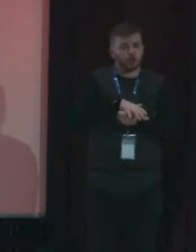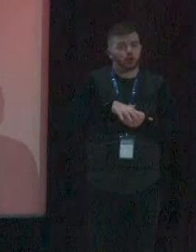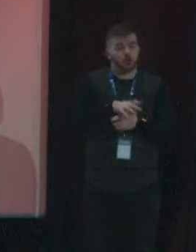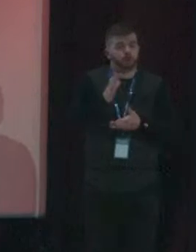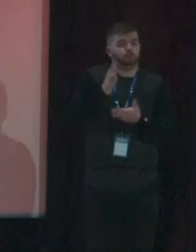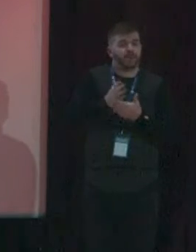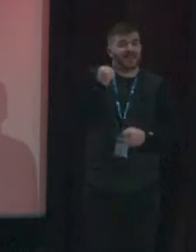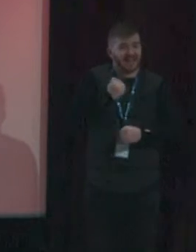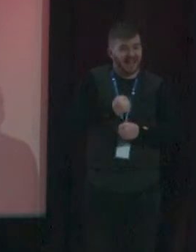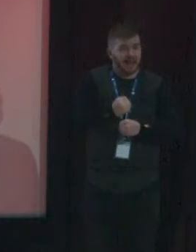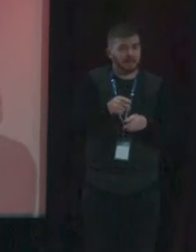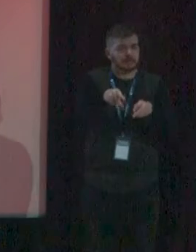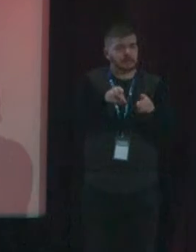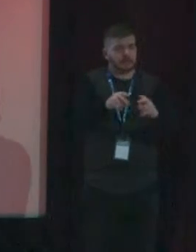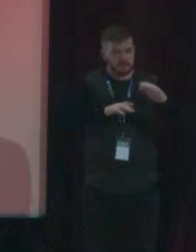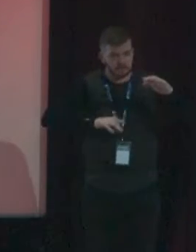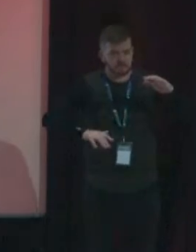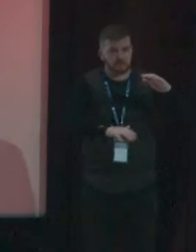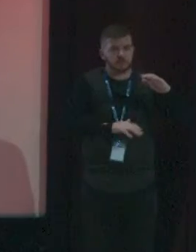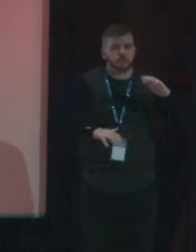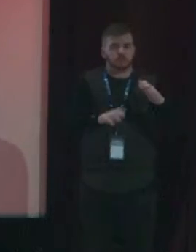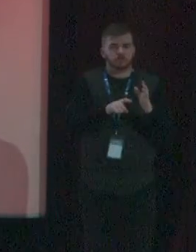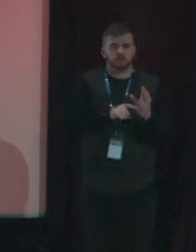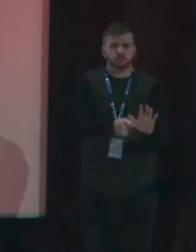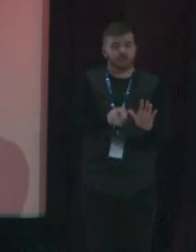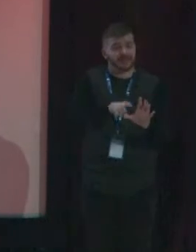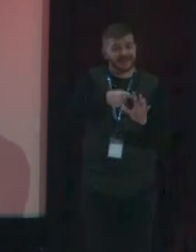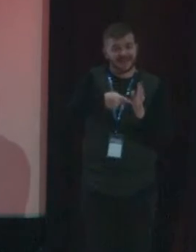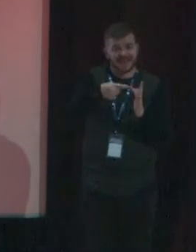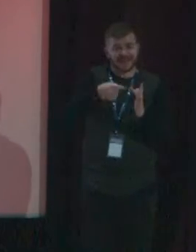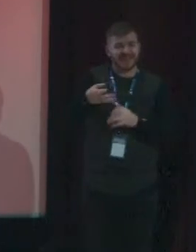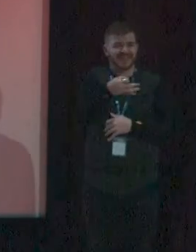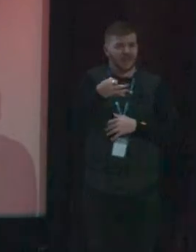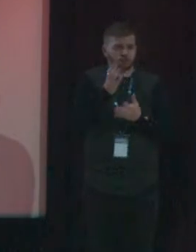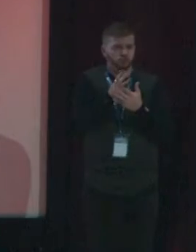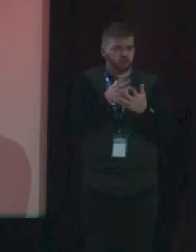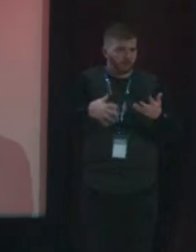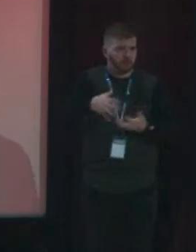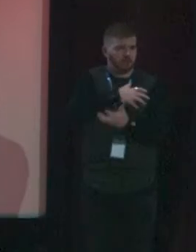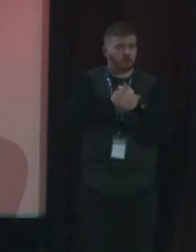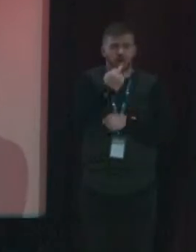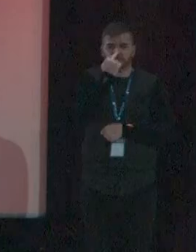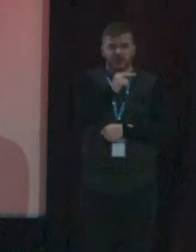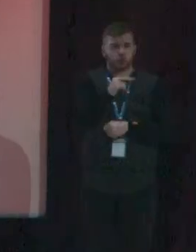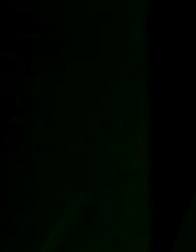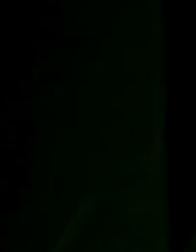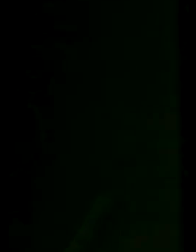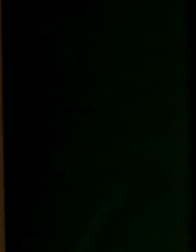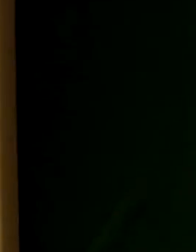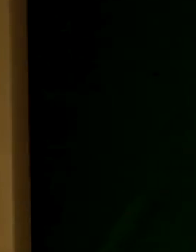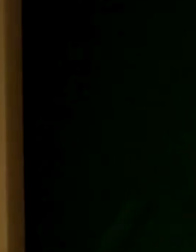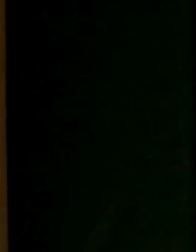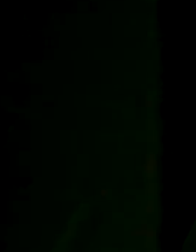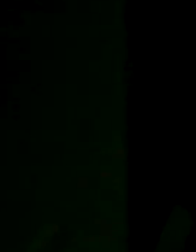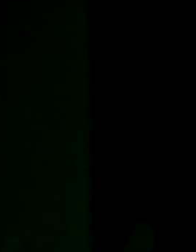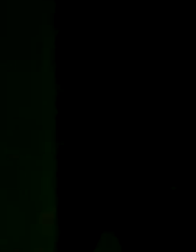the real game is the system under the hood, right? Because Yeti Town only just messes around with a little bit of fiction on the surface. Now, the